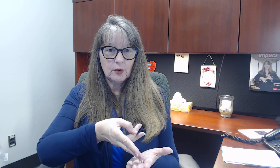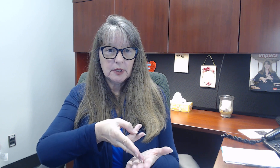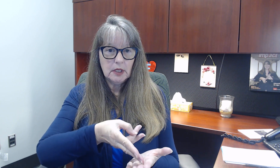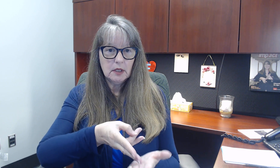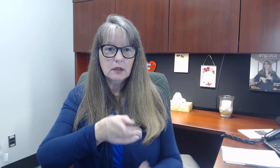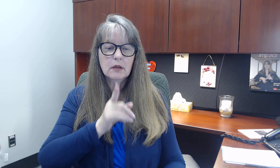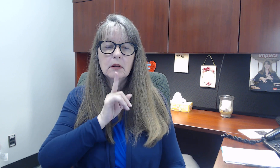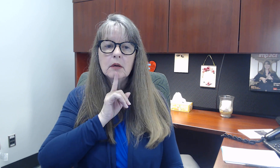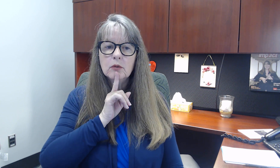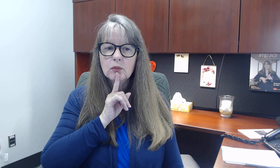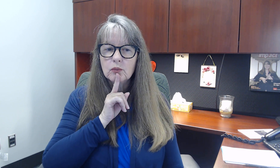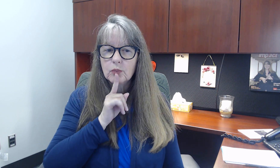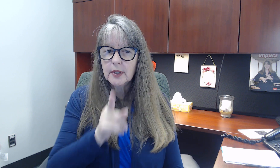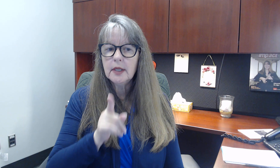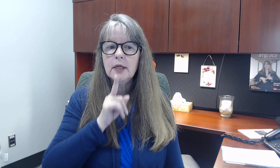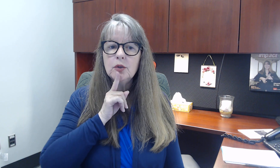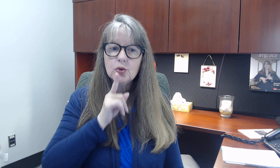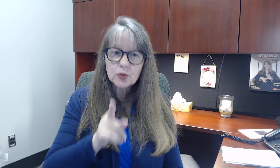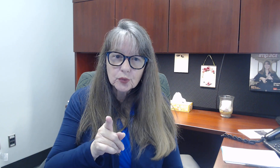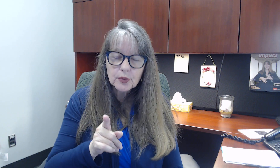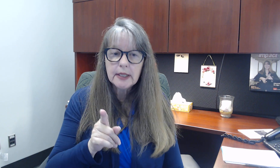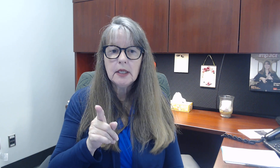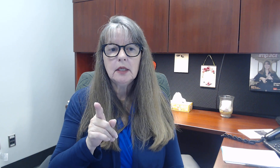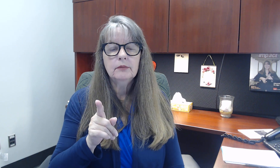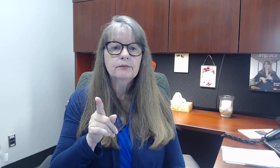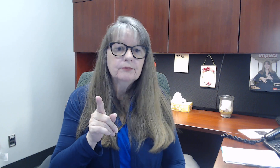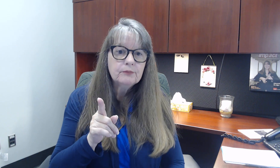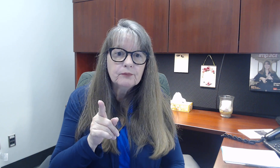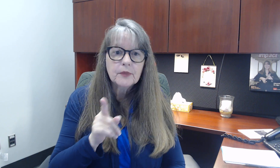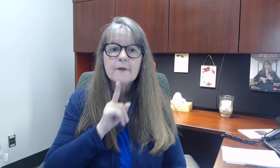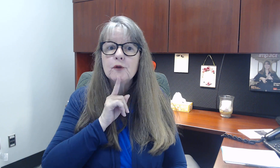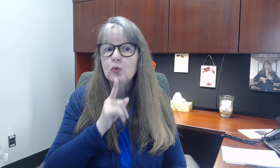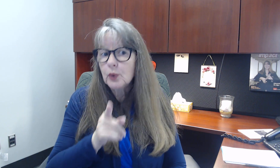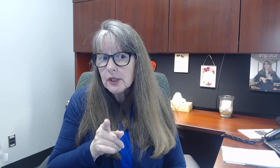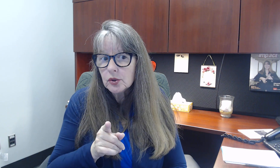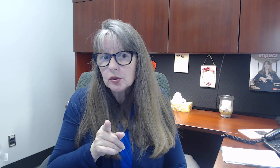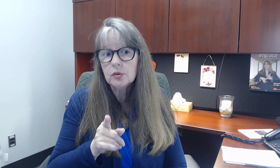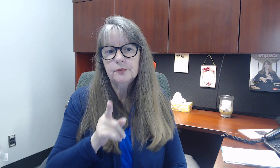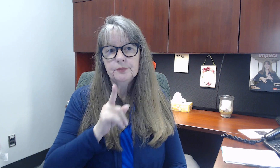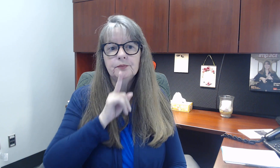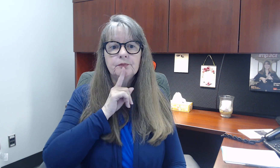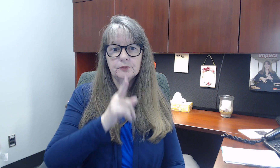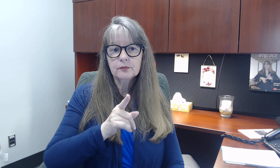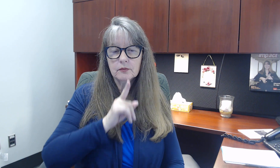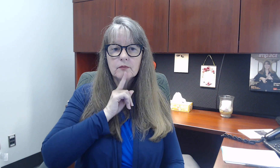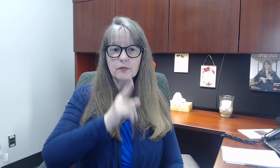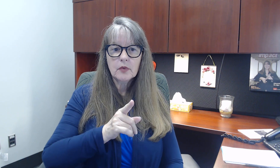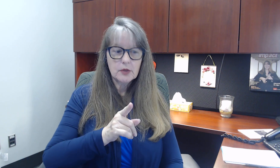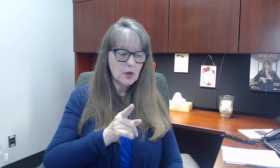integrity. Really, truly, for real. It's all